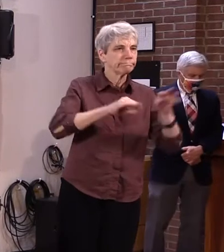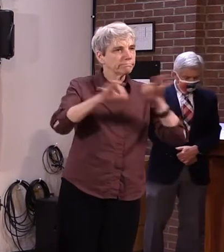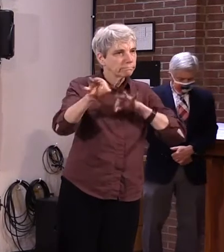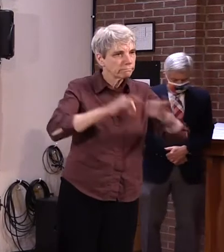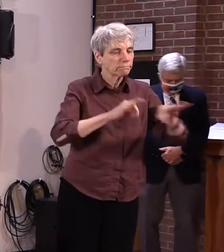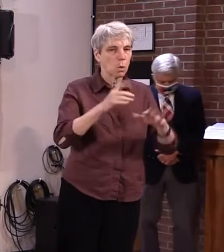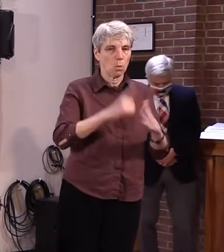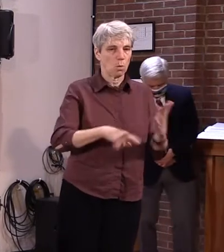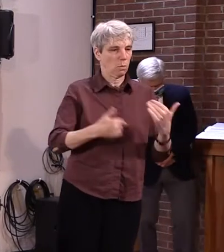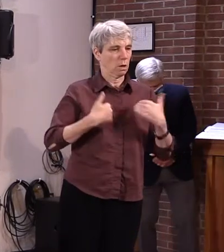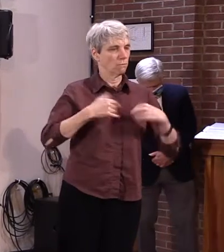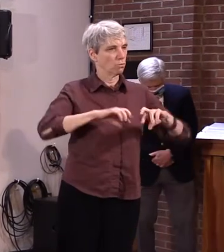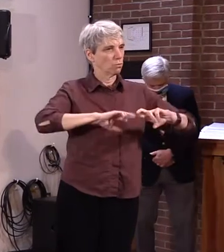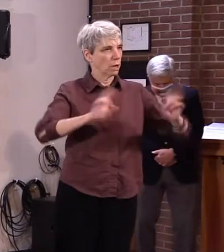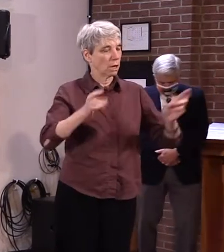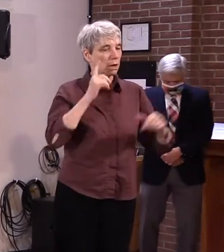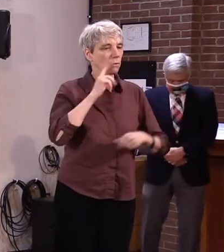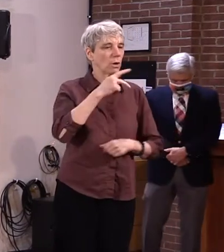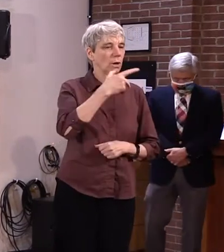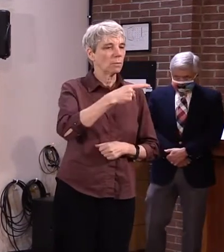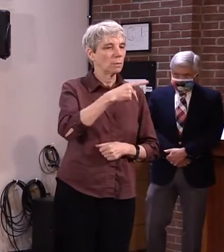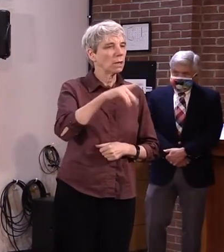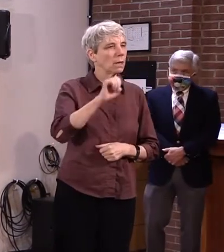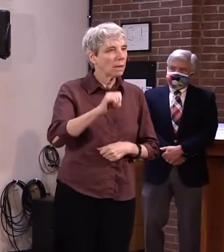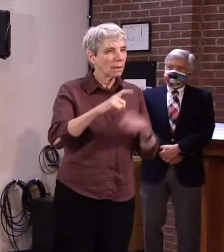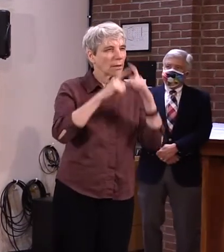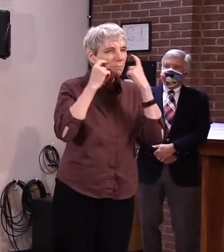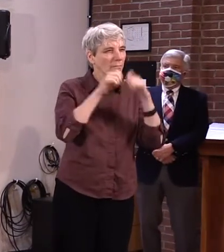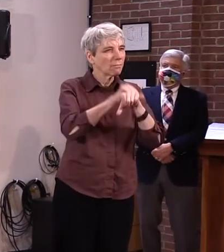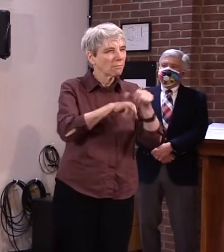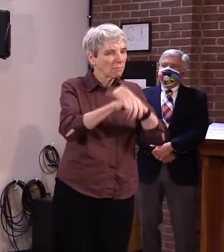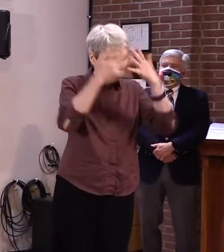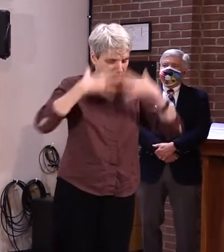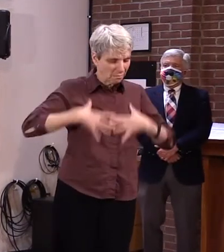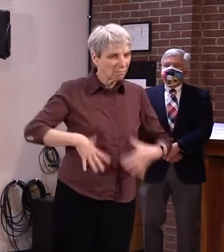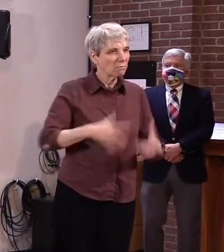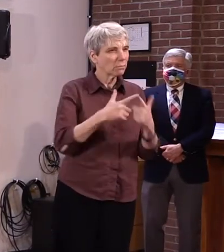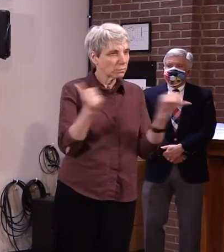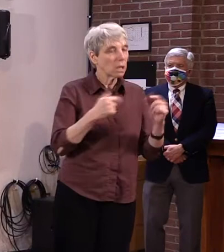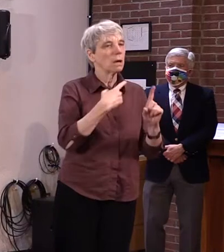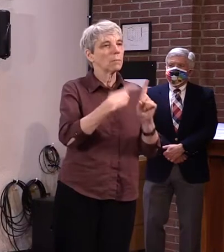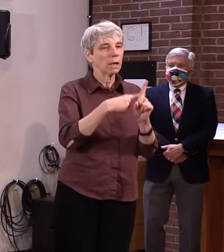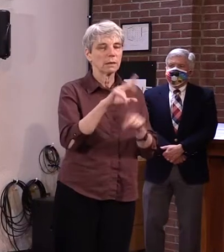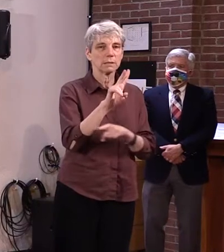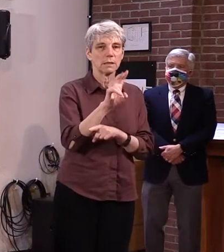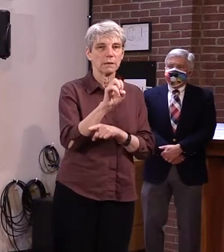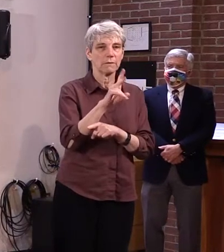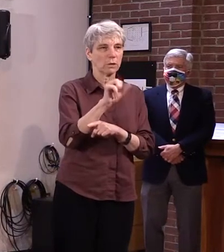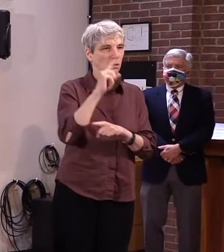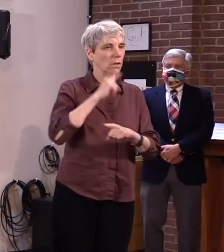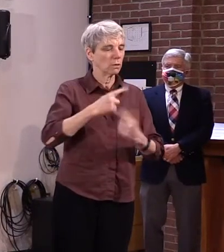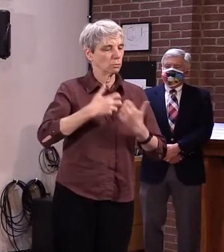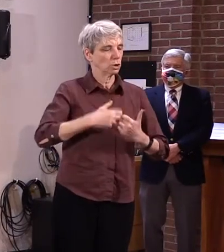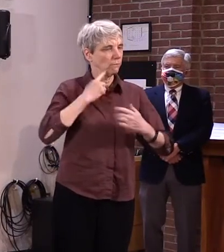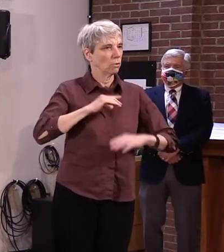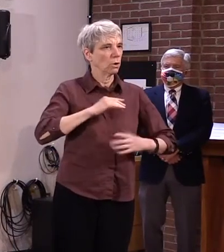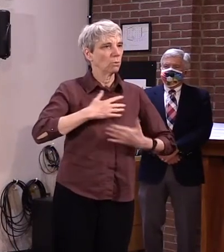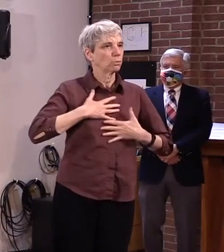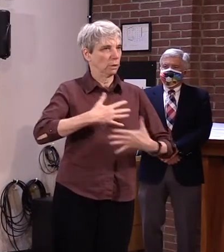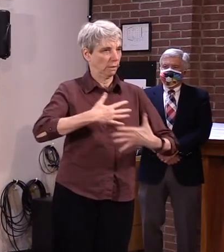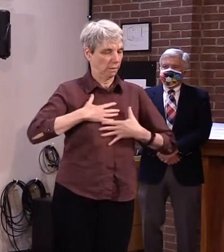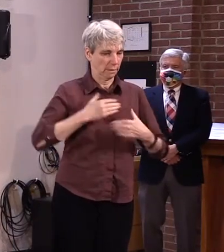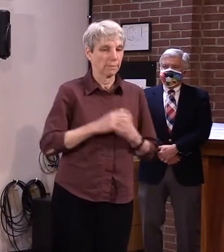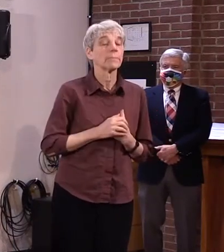protective equipment and our ventilator strategy. The Medical Countermeasures Warehouse, which manages the personal protective equipment for